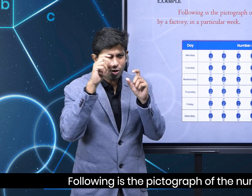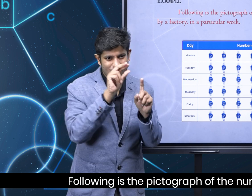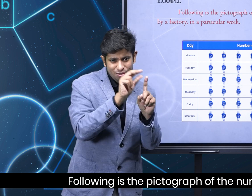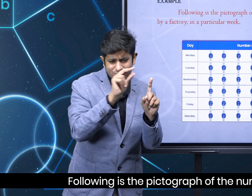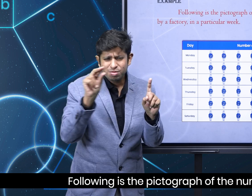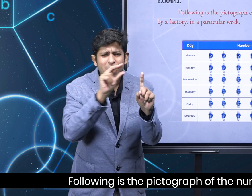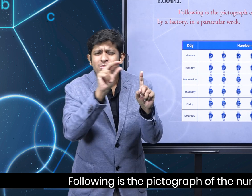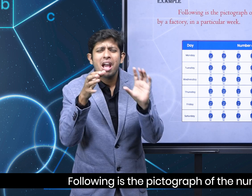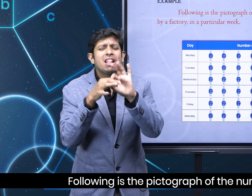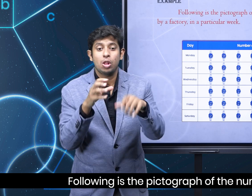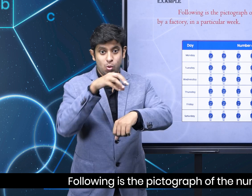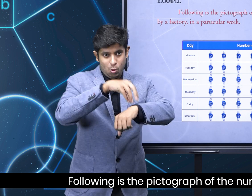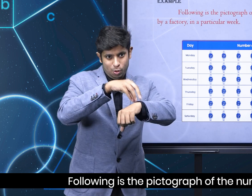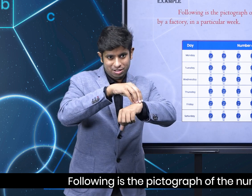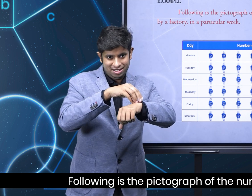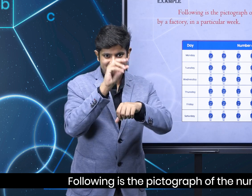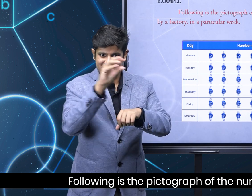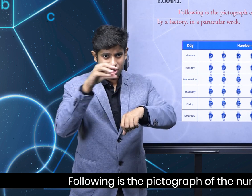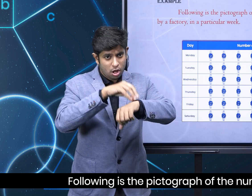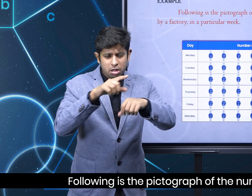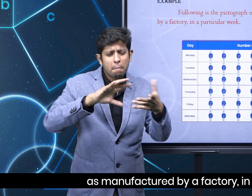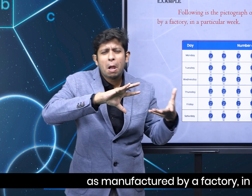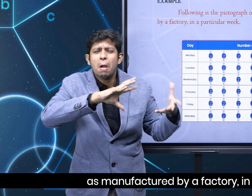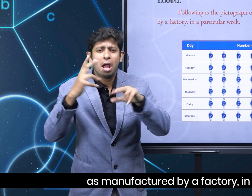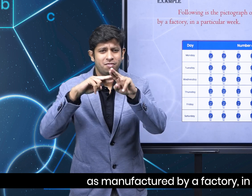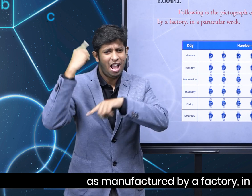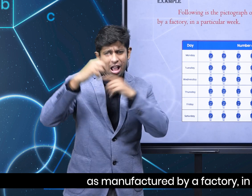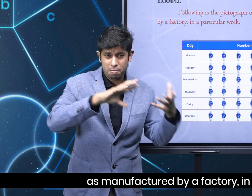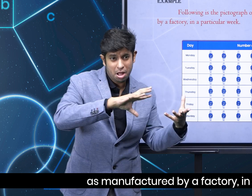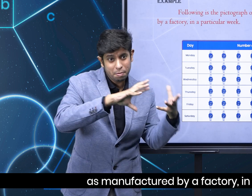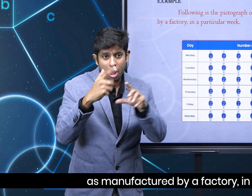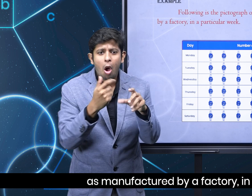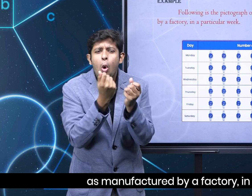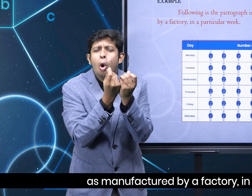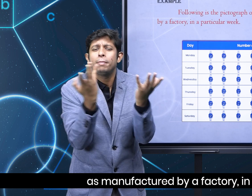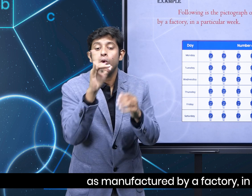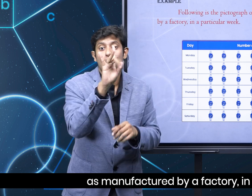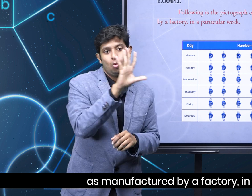Following is the pictograph of the number of wrist watches as manufactured by a factory in a particular week.